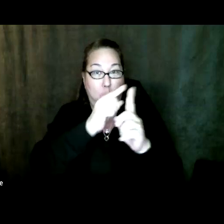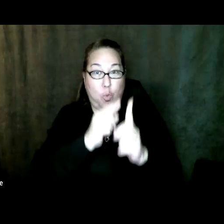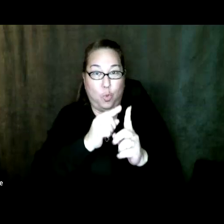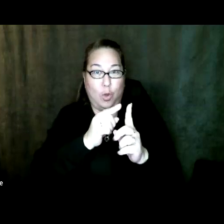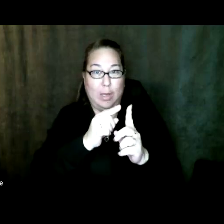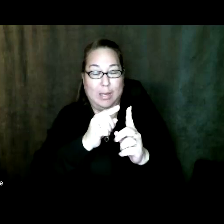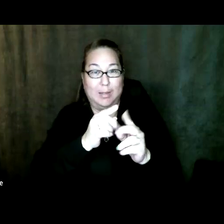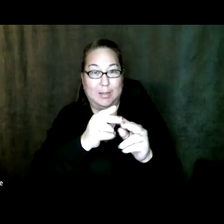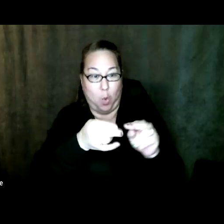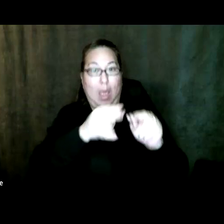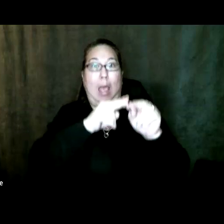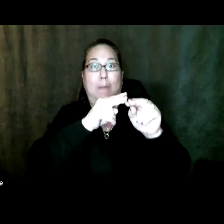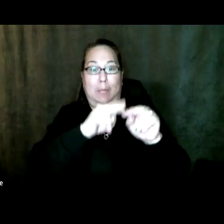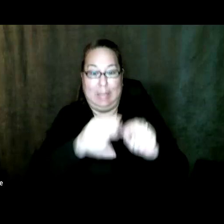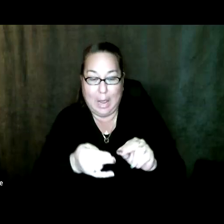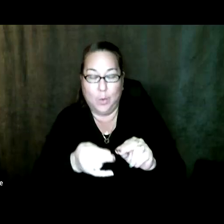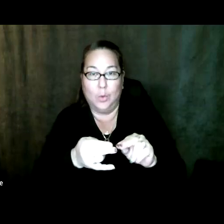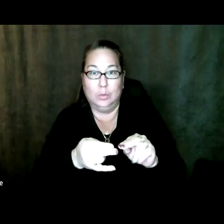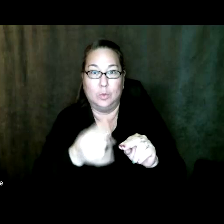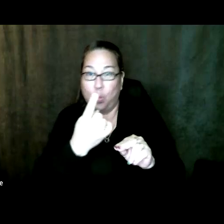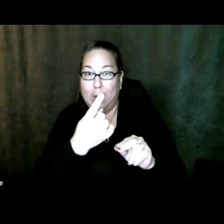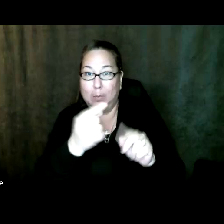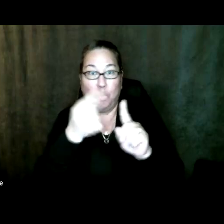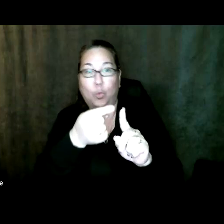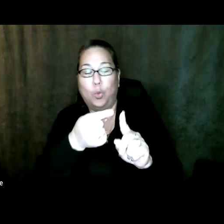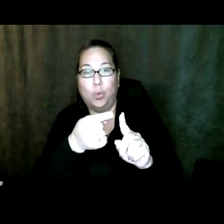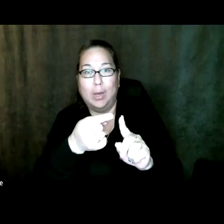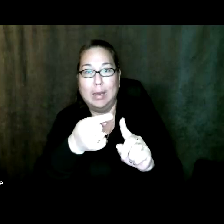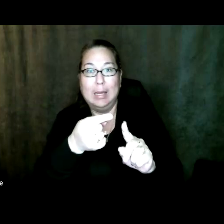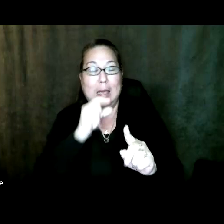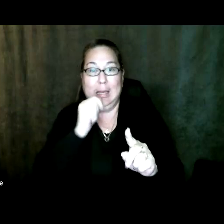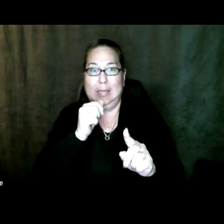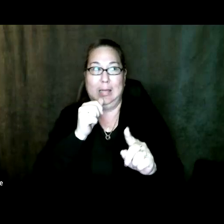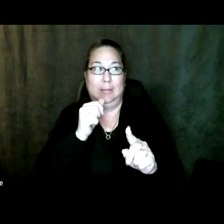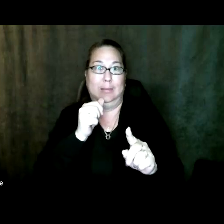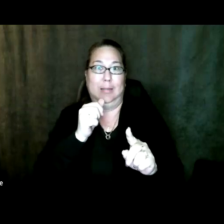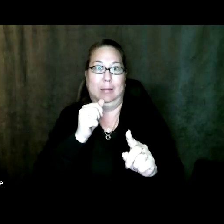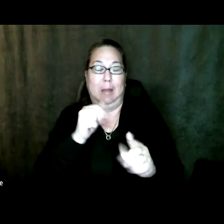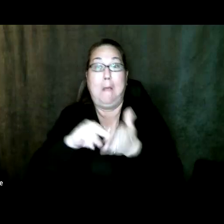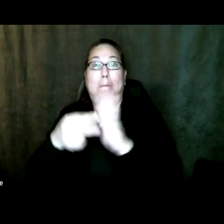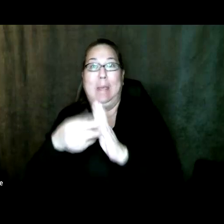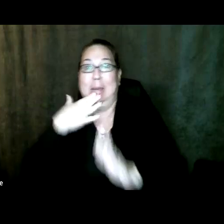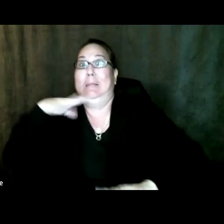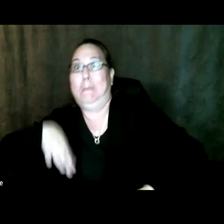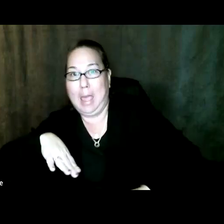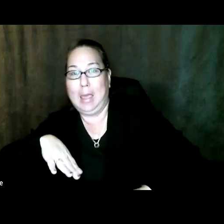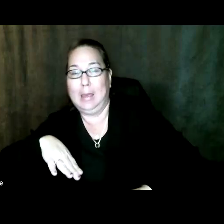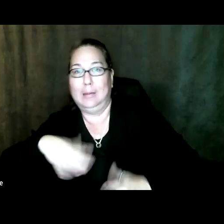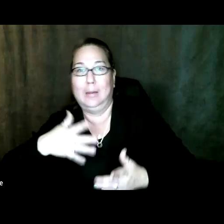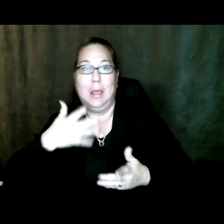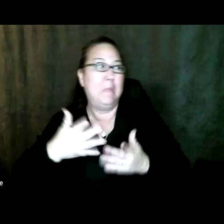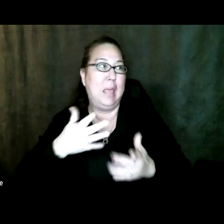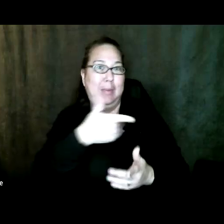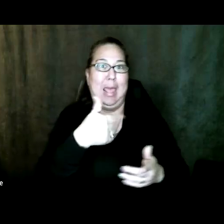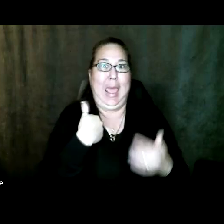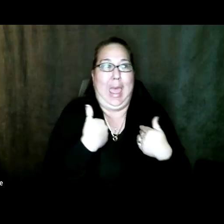it could mean a lot of different things, not necessarily bad. It could mean that the testing grade has a new teacher